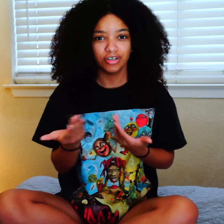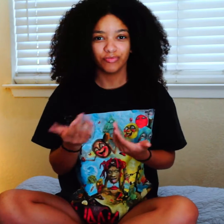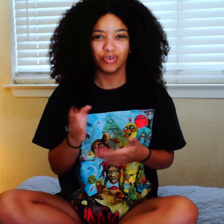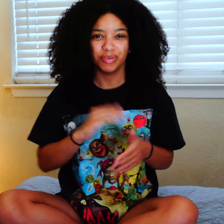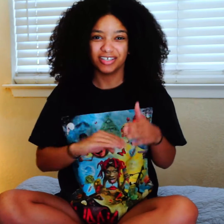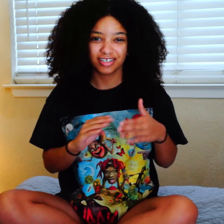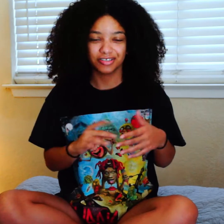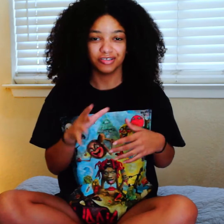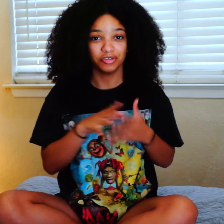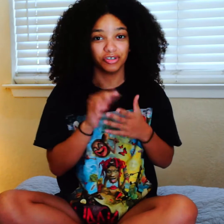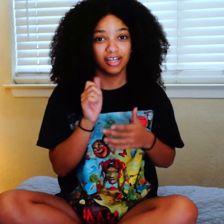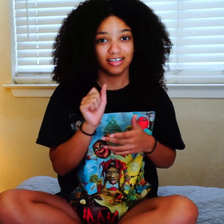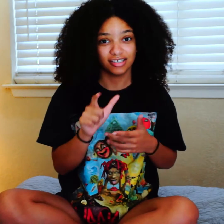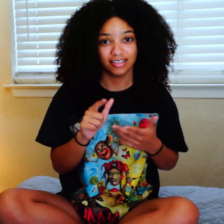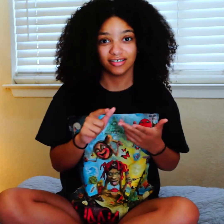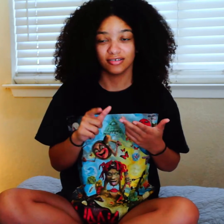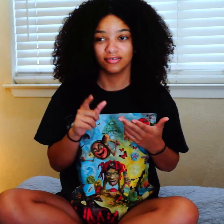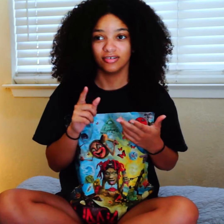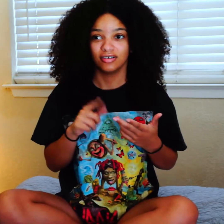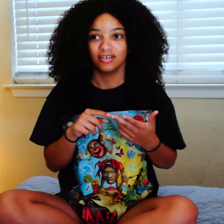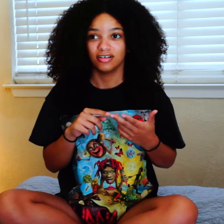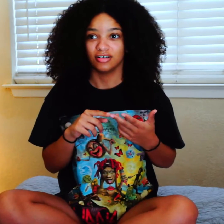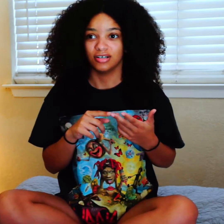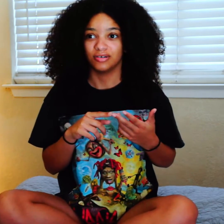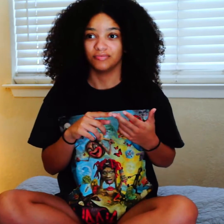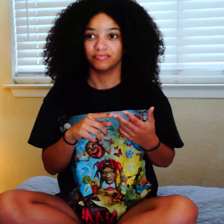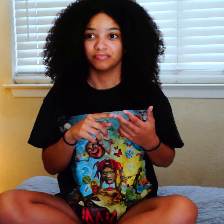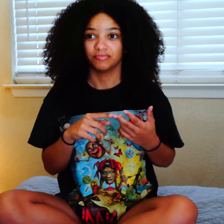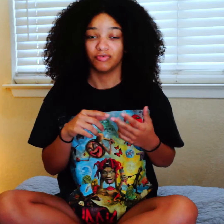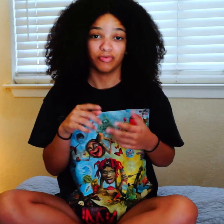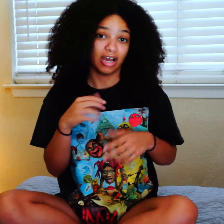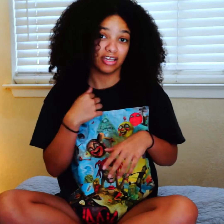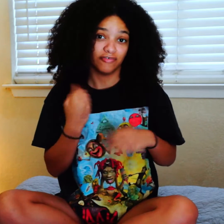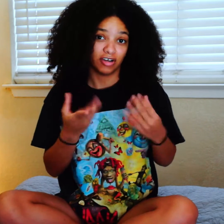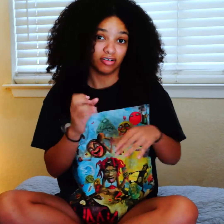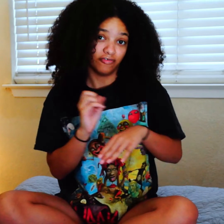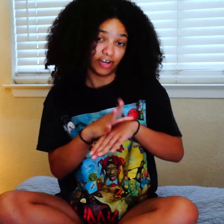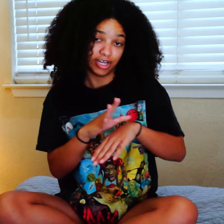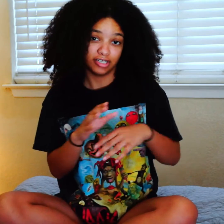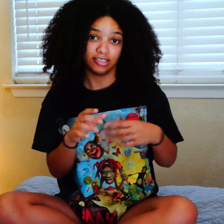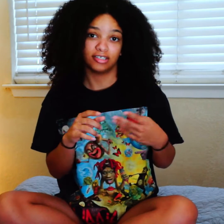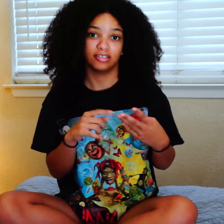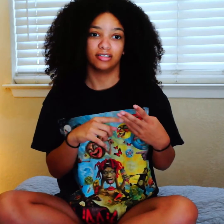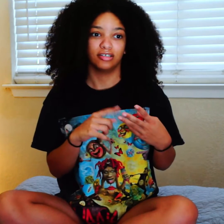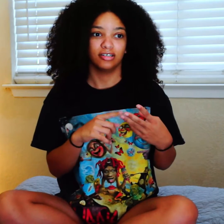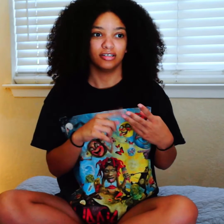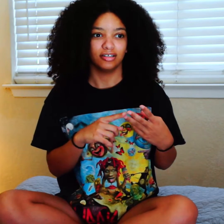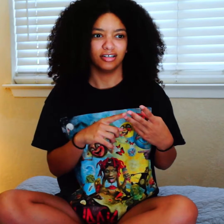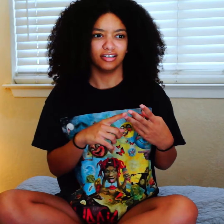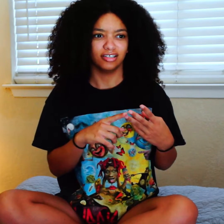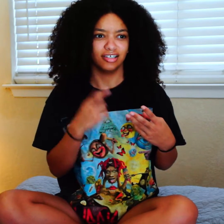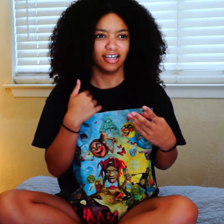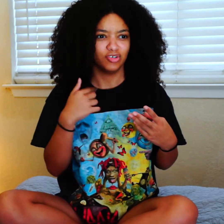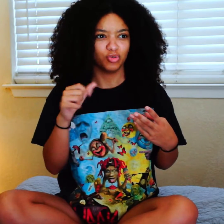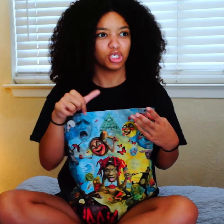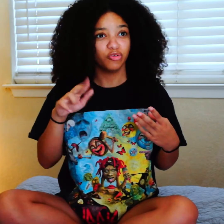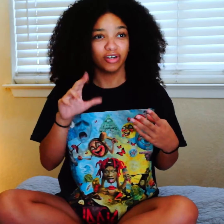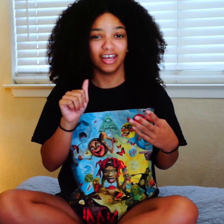we basically learn ESL. I give out advice. I do